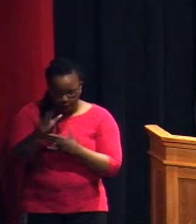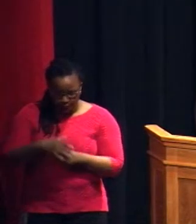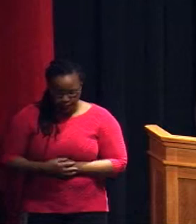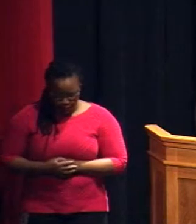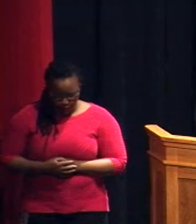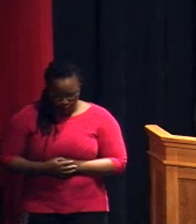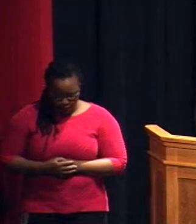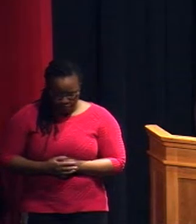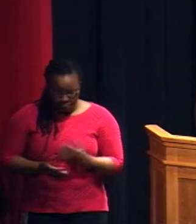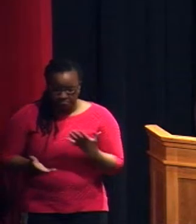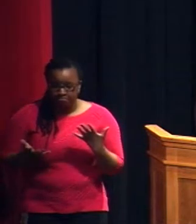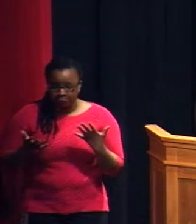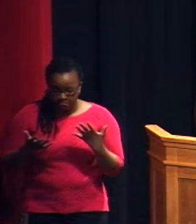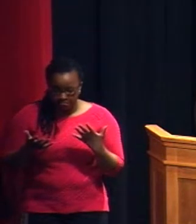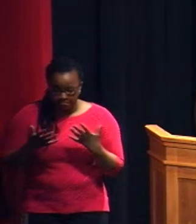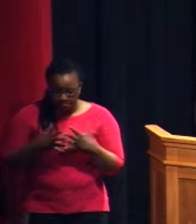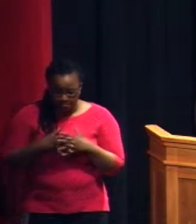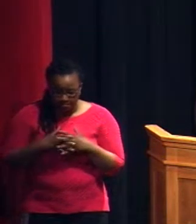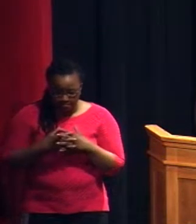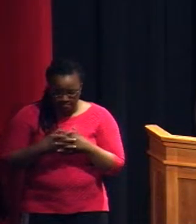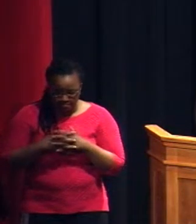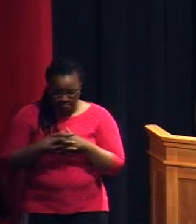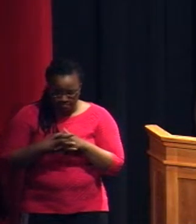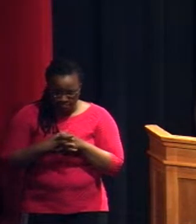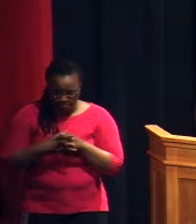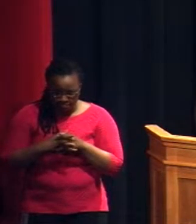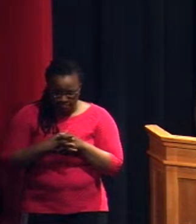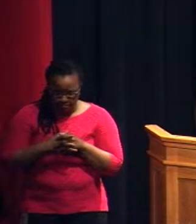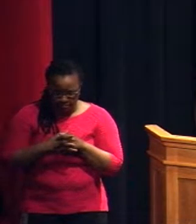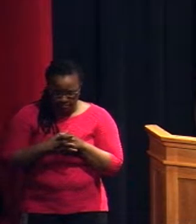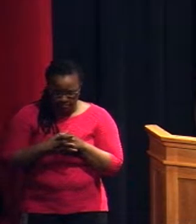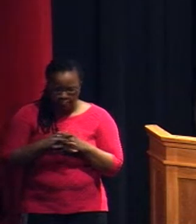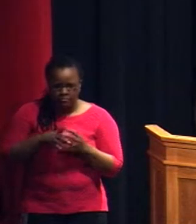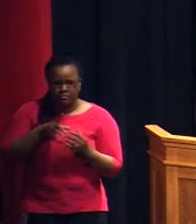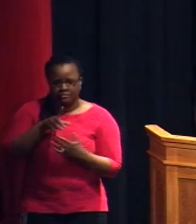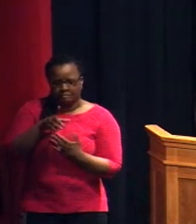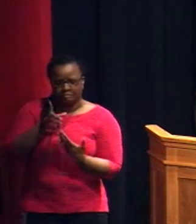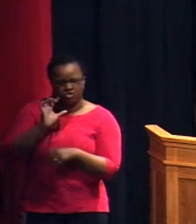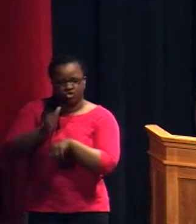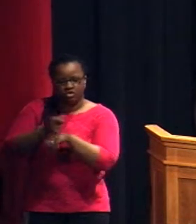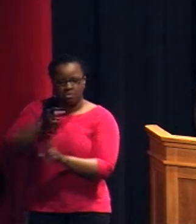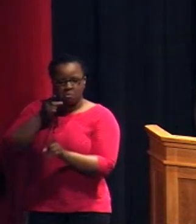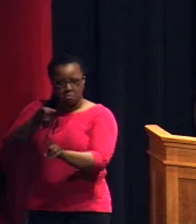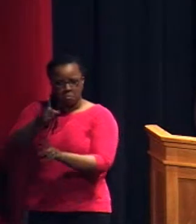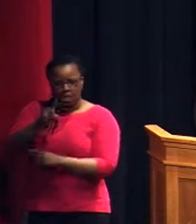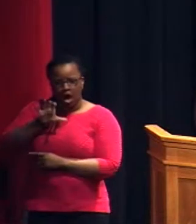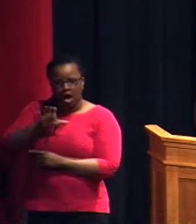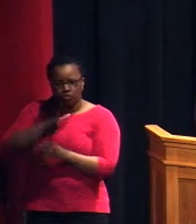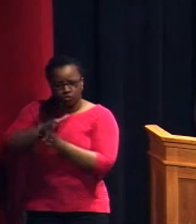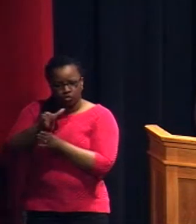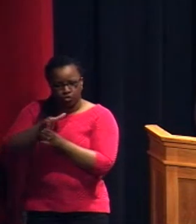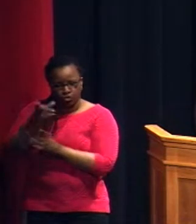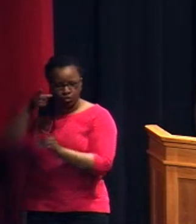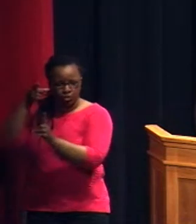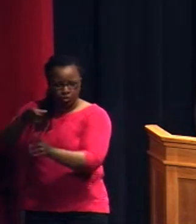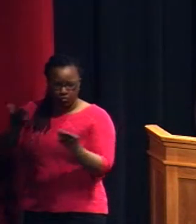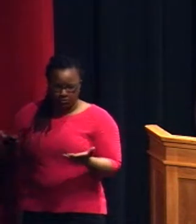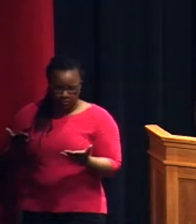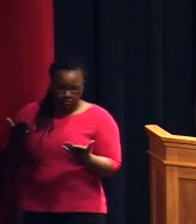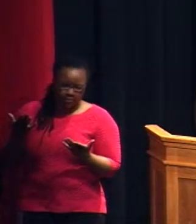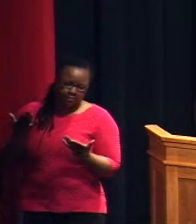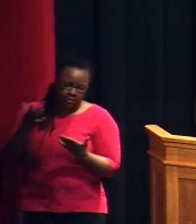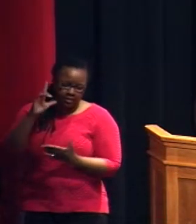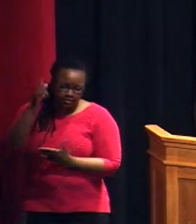her personal goal at 100 career goals during her time at Lynchburg, a number prestigious for even the echelon of